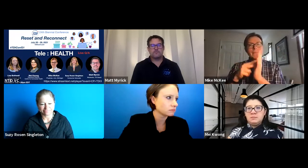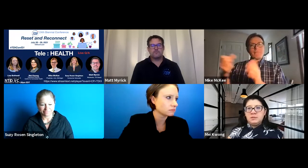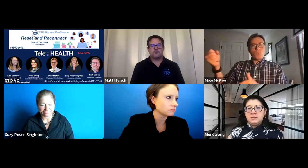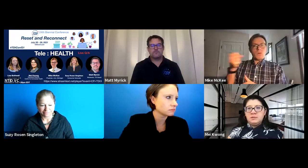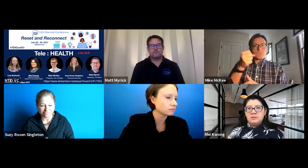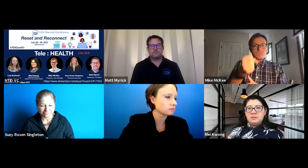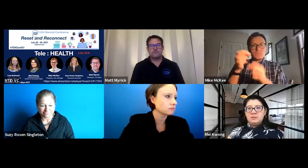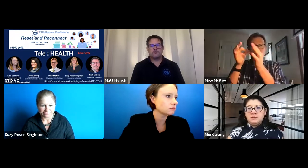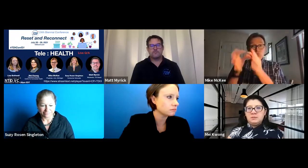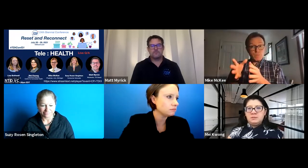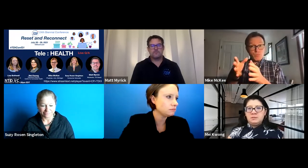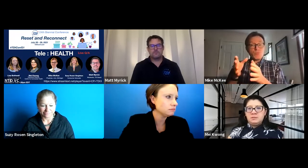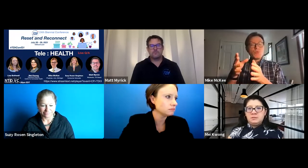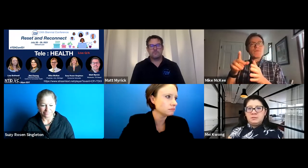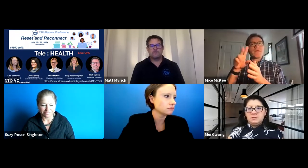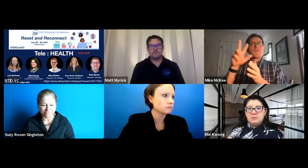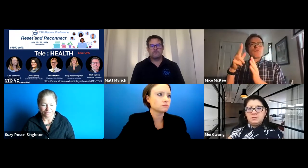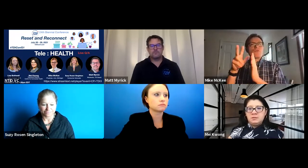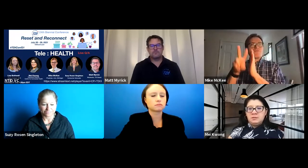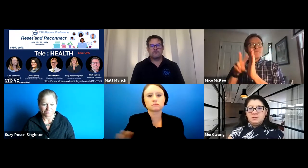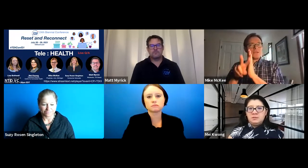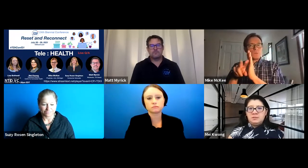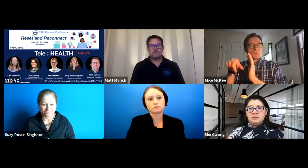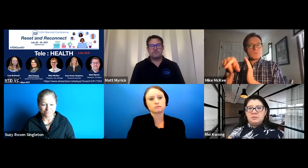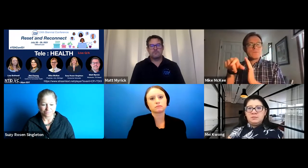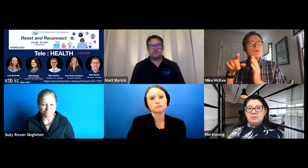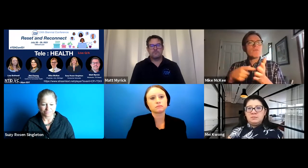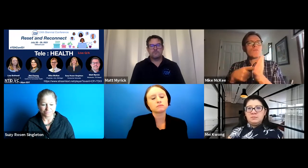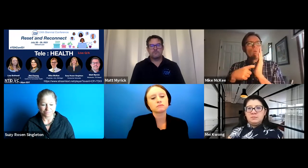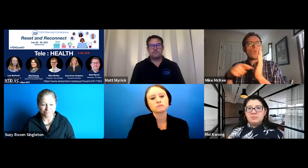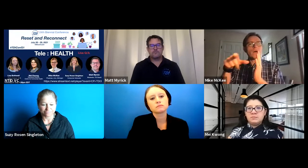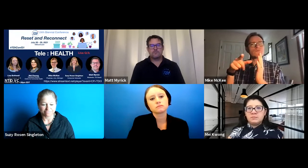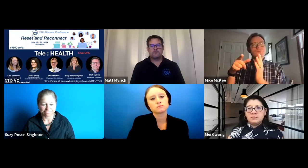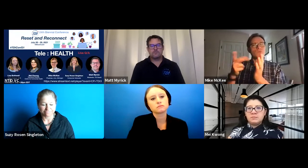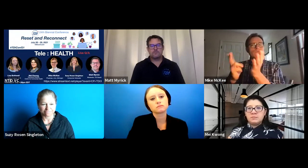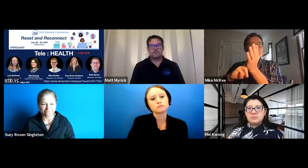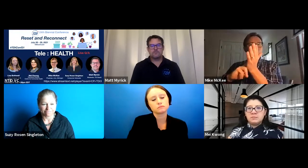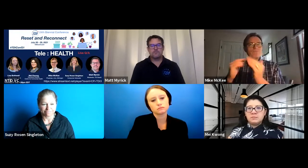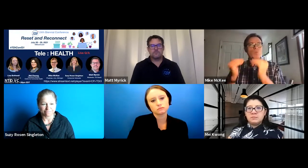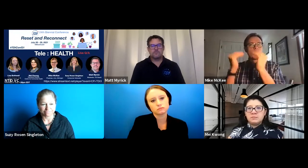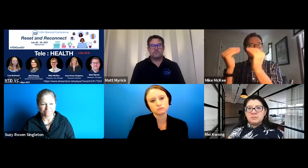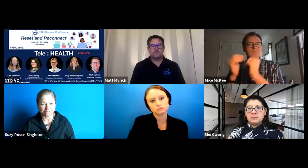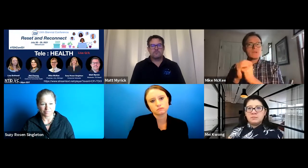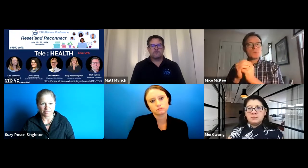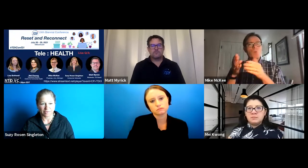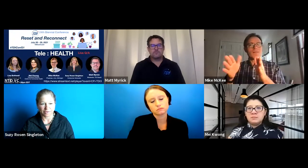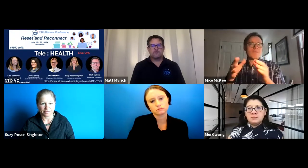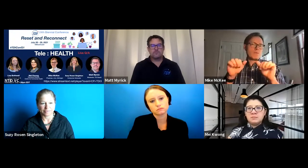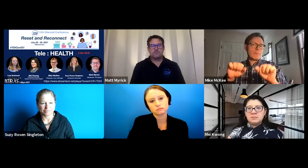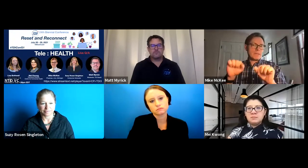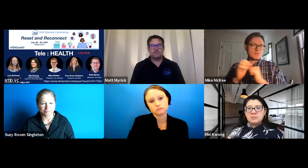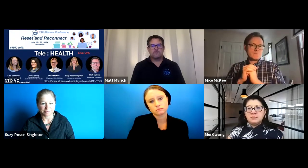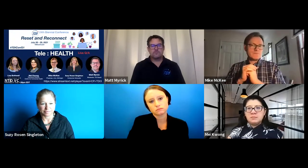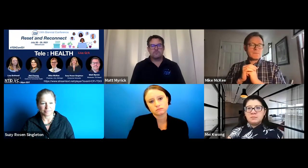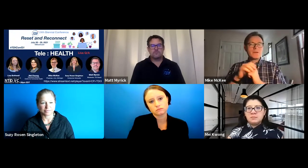like to add a third, like a three-way, meaning you would have a third video interpreter involved, and then they would